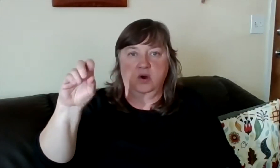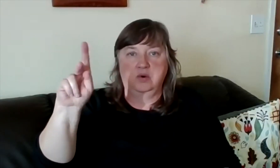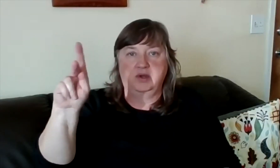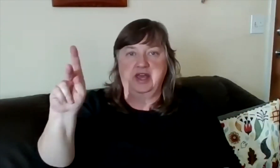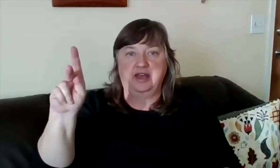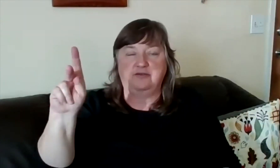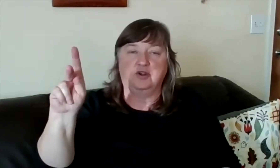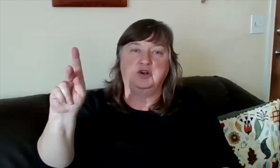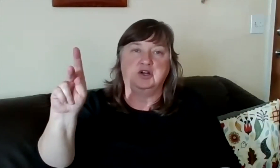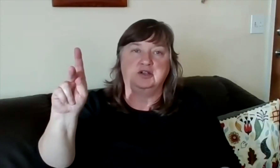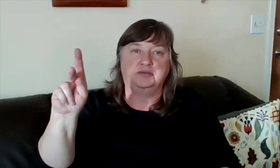C-O-O-K for cook.